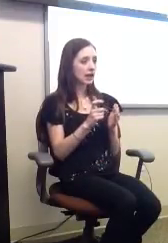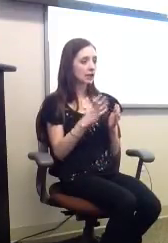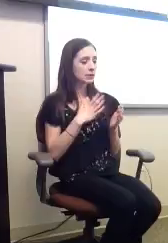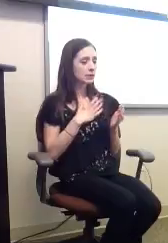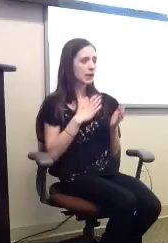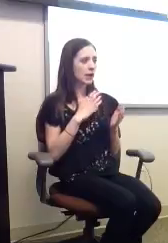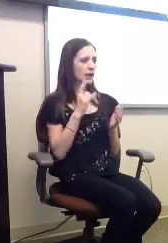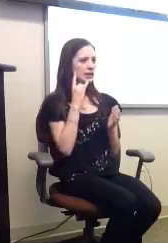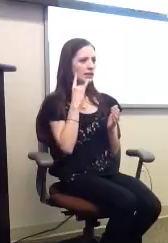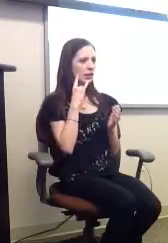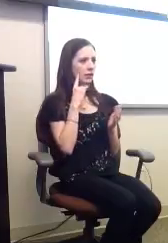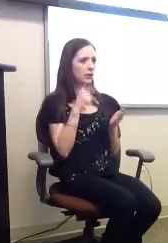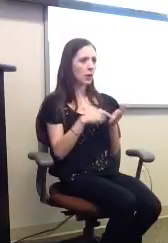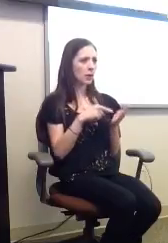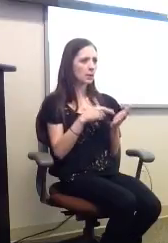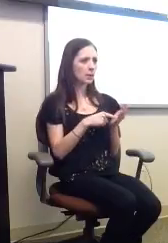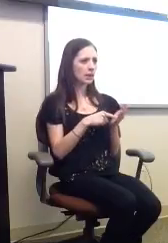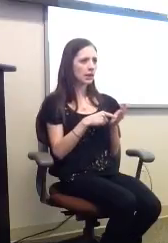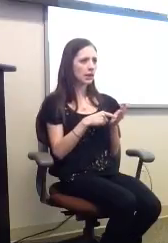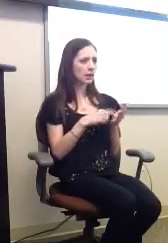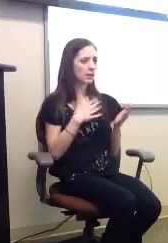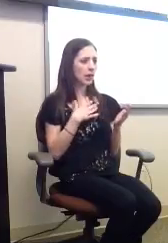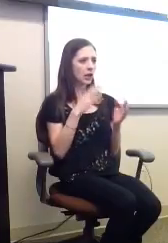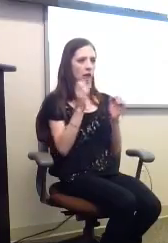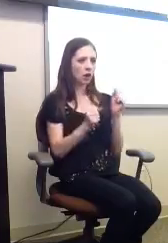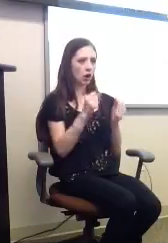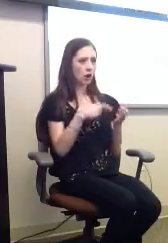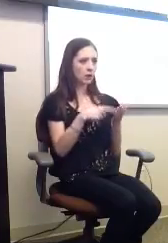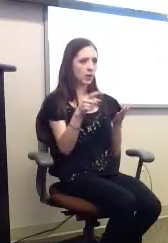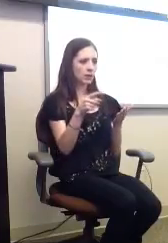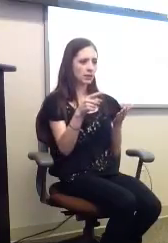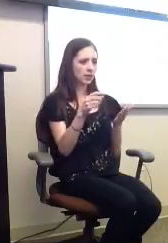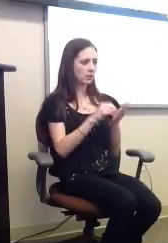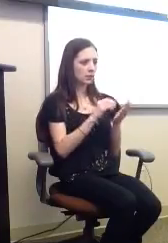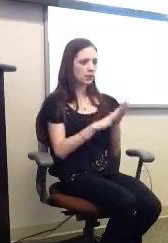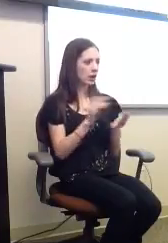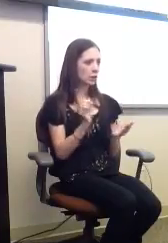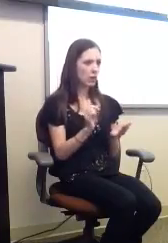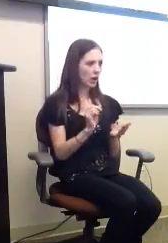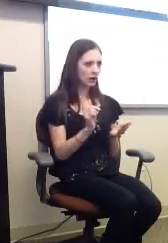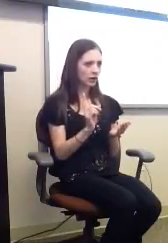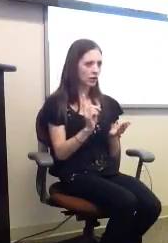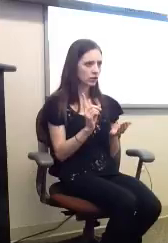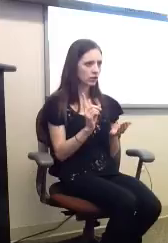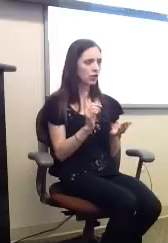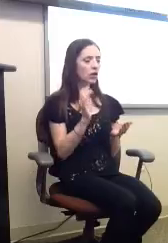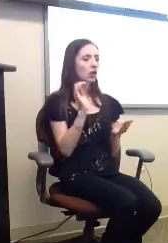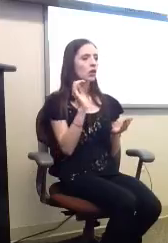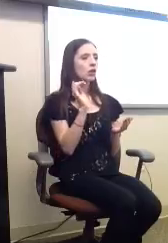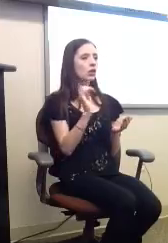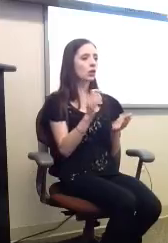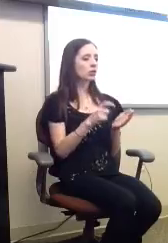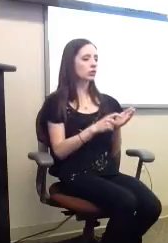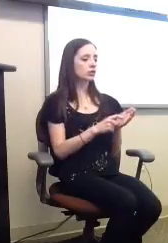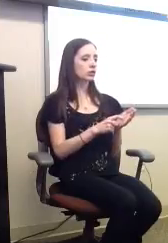that? Where's the spot to list that? Those are normal living requirements. Those are normal living expenses, we